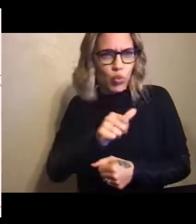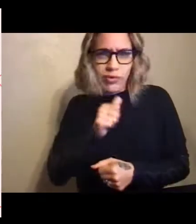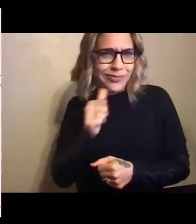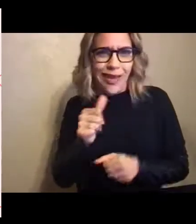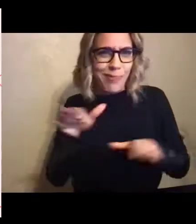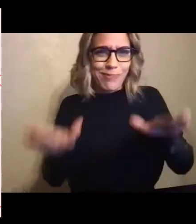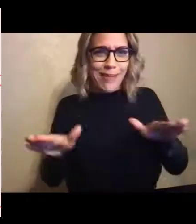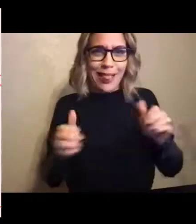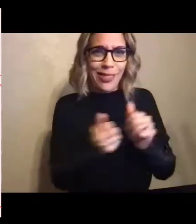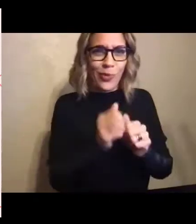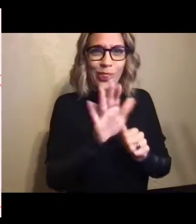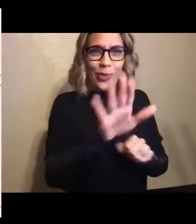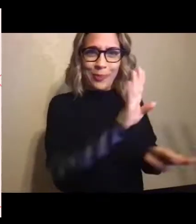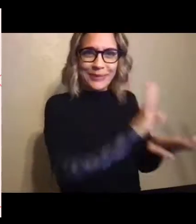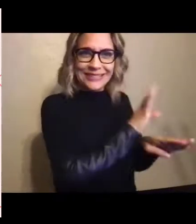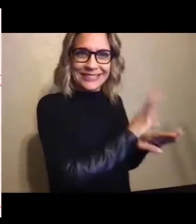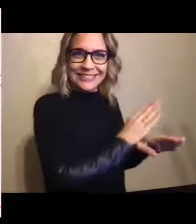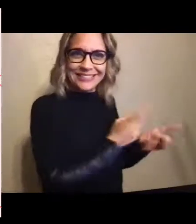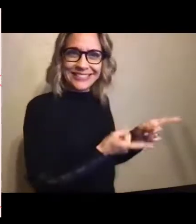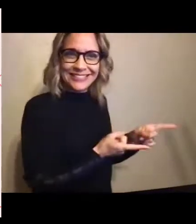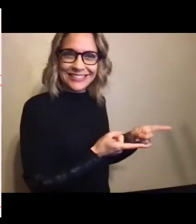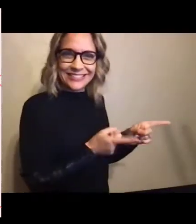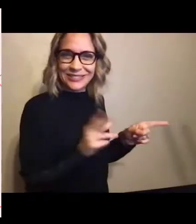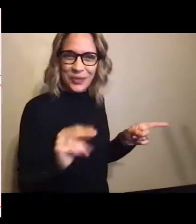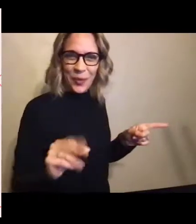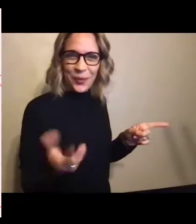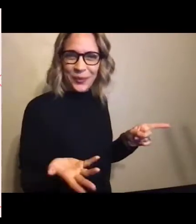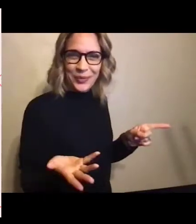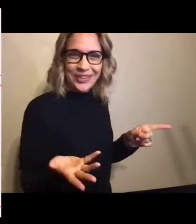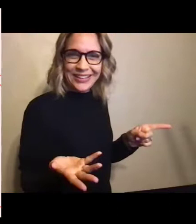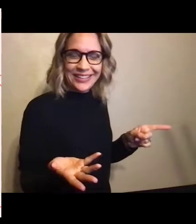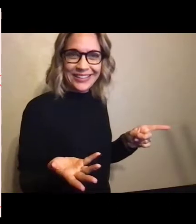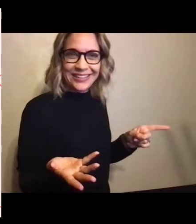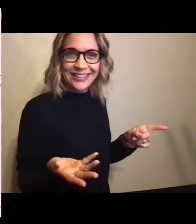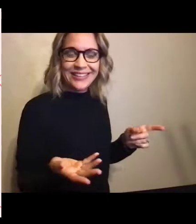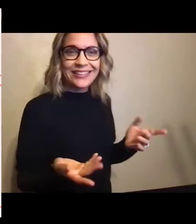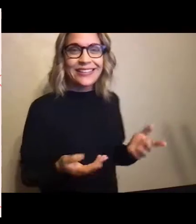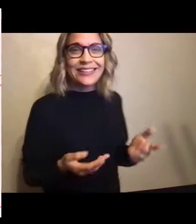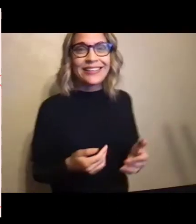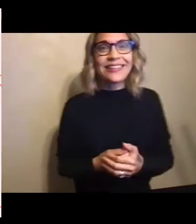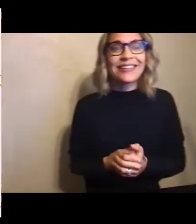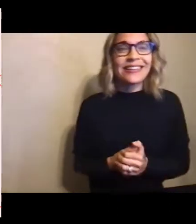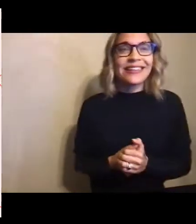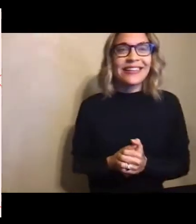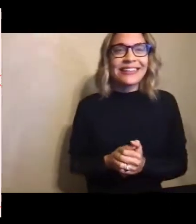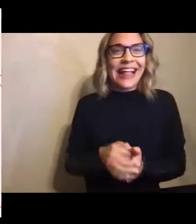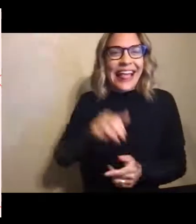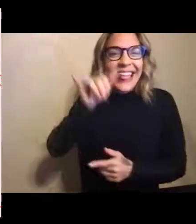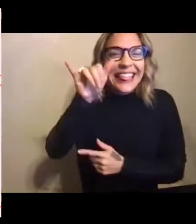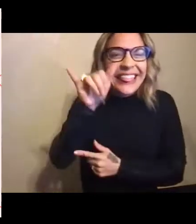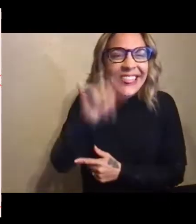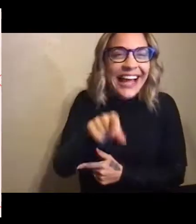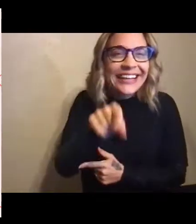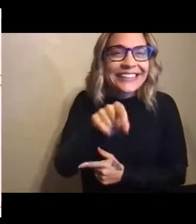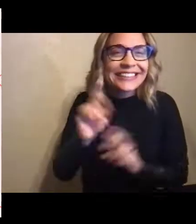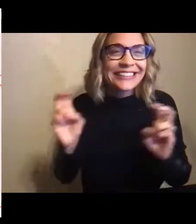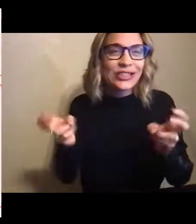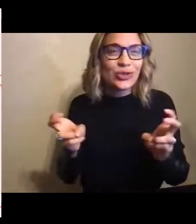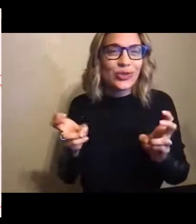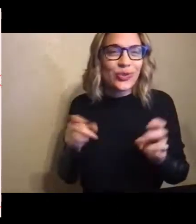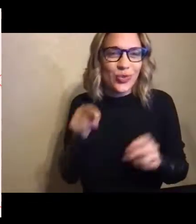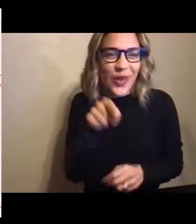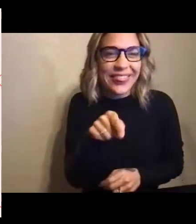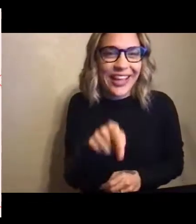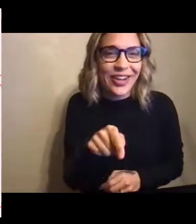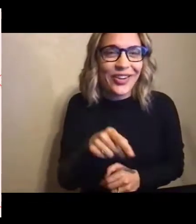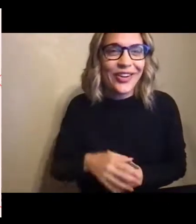you're focused on your family. And so you're naturally not focused or working on anything to do with your business, right? And so